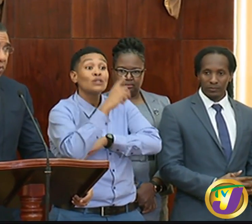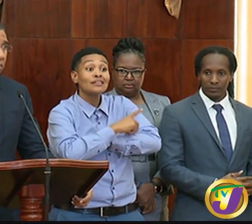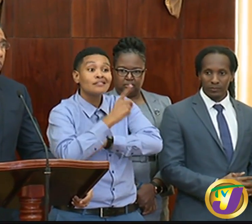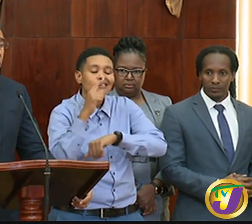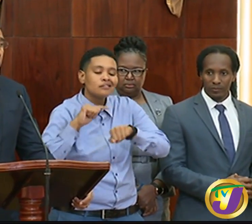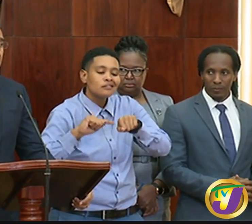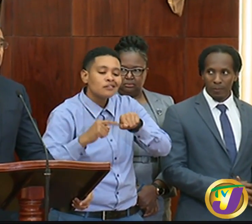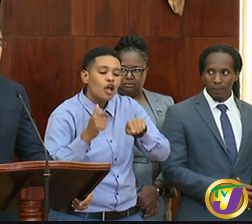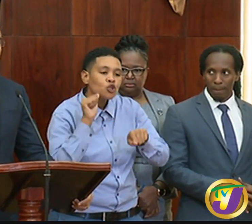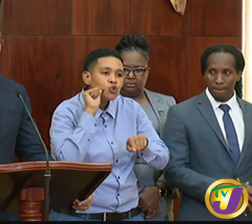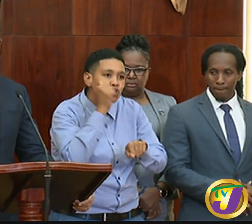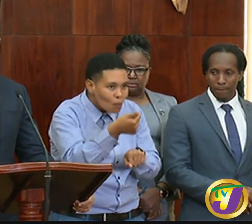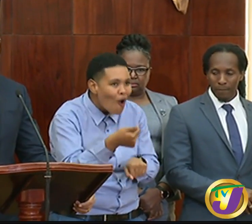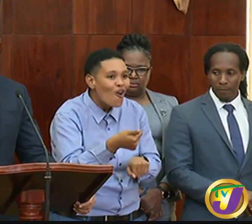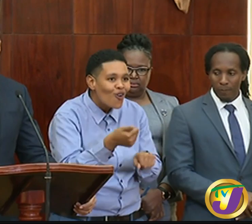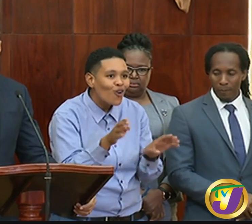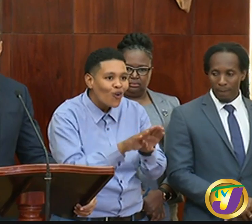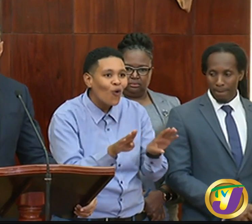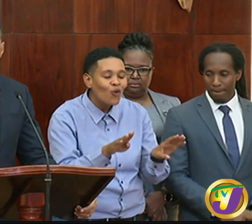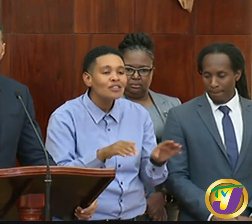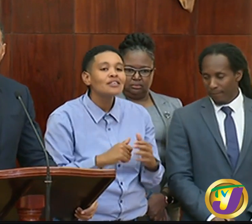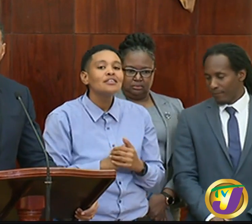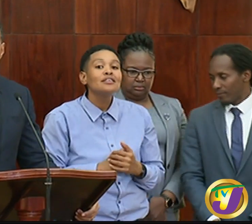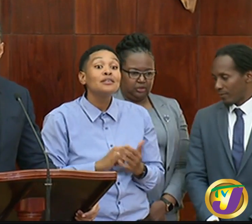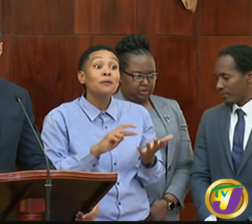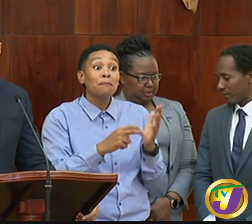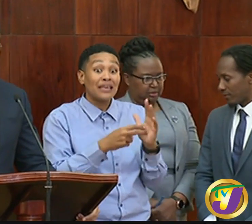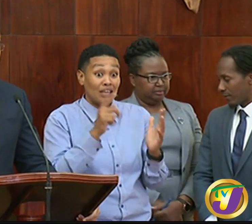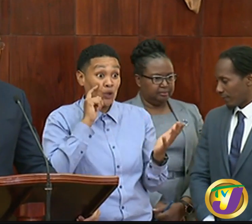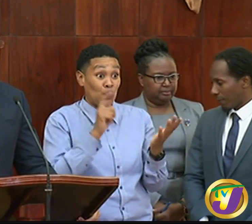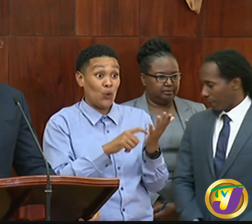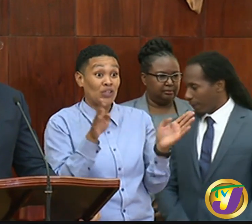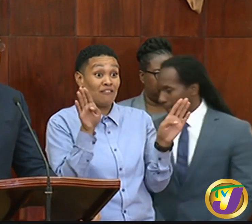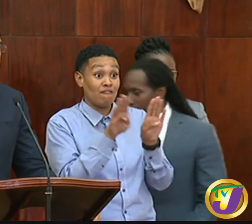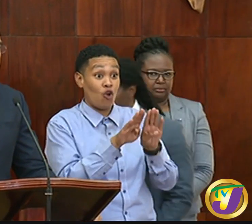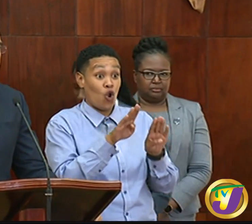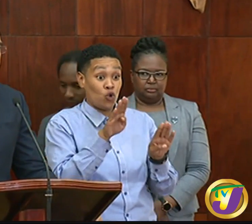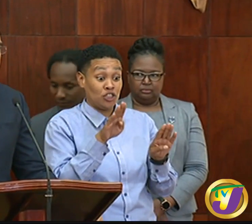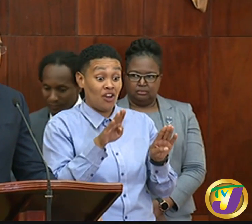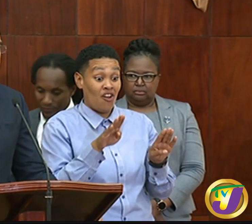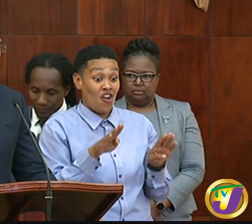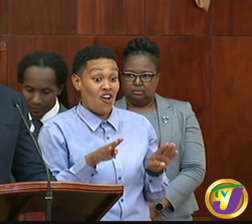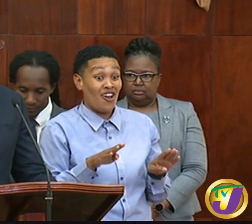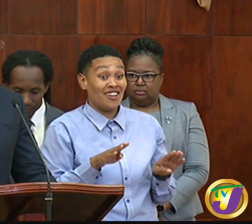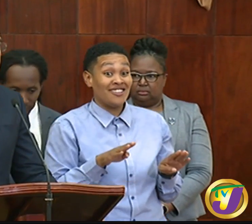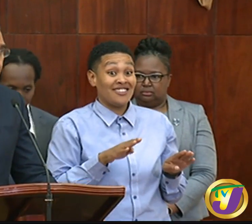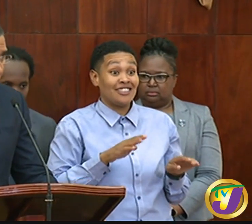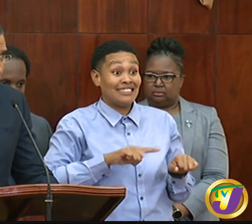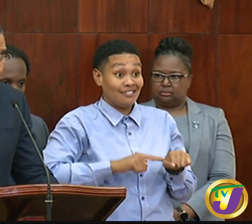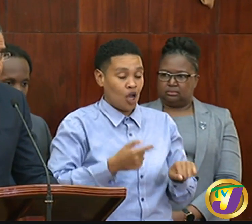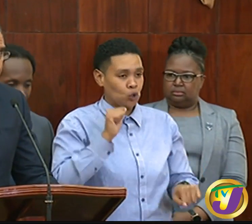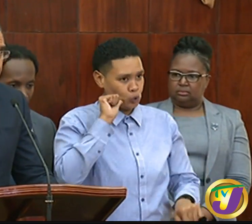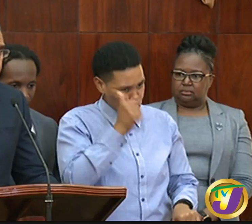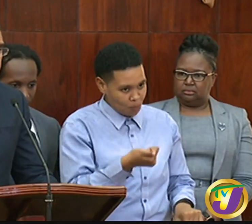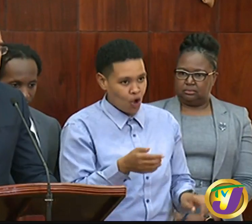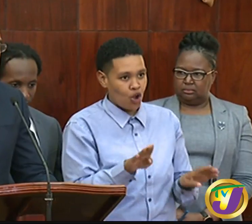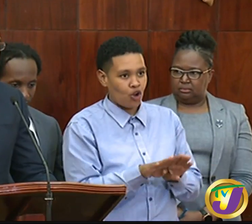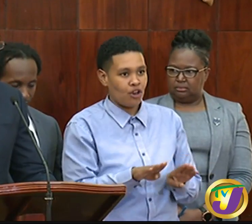tomorrow, so therefore the notice for closure is in effect tomorrow.